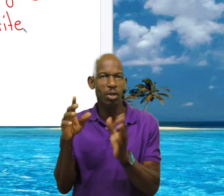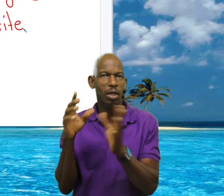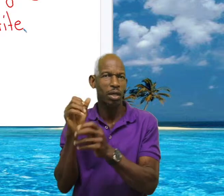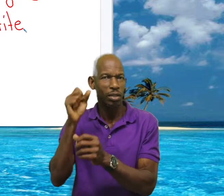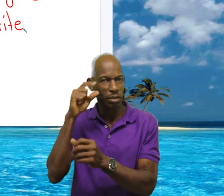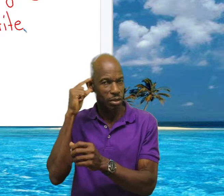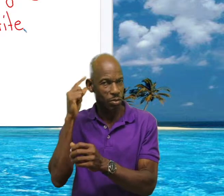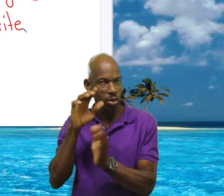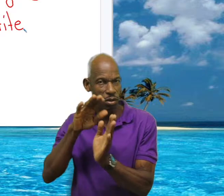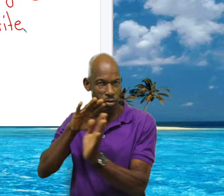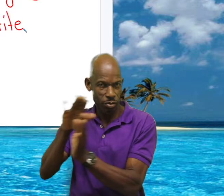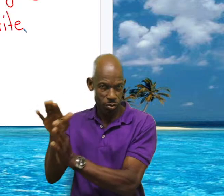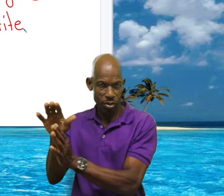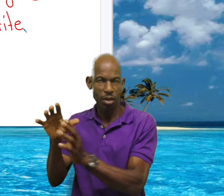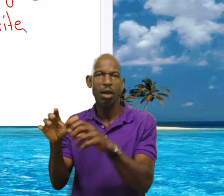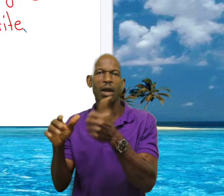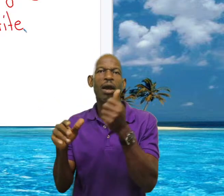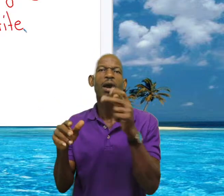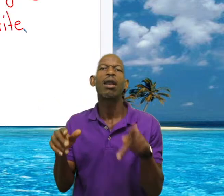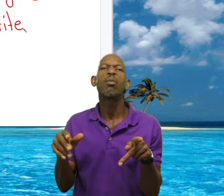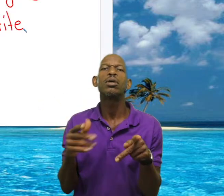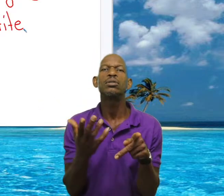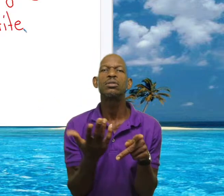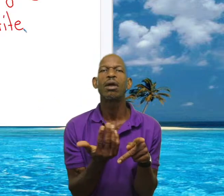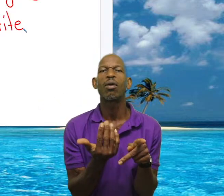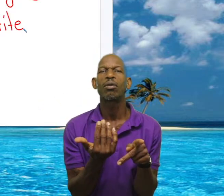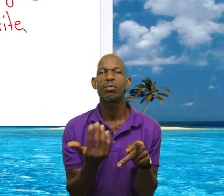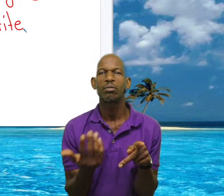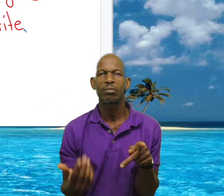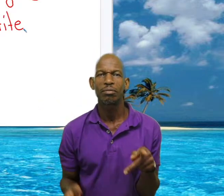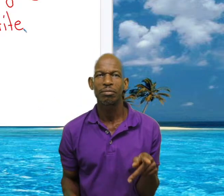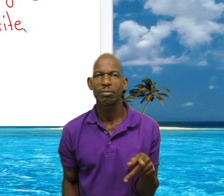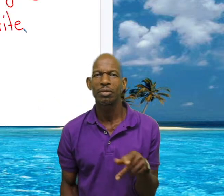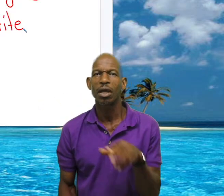I'm still waiting on the answers. The answer from